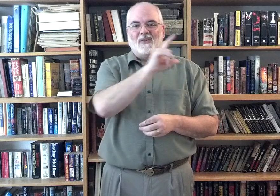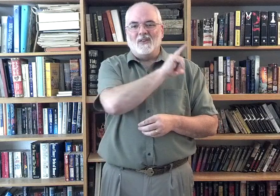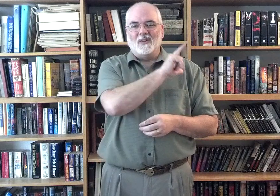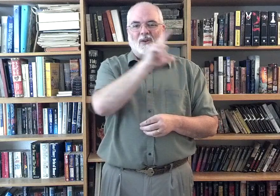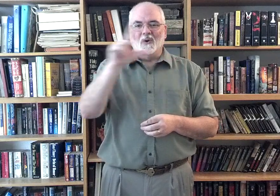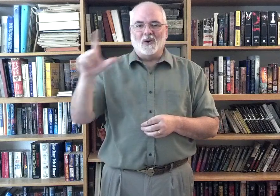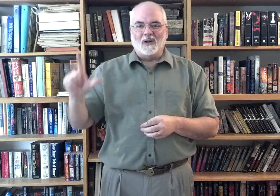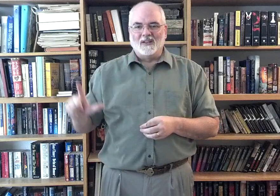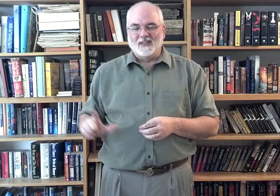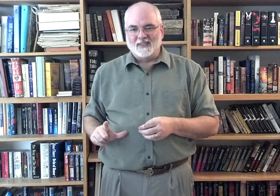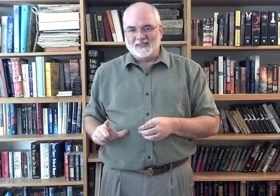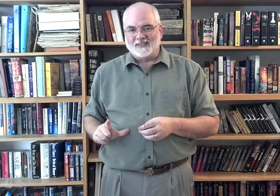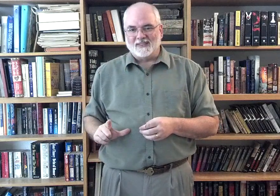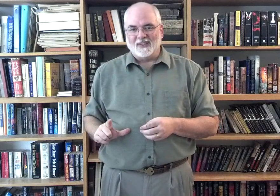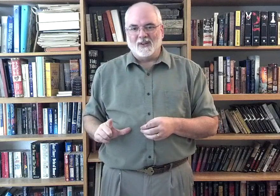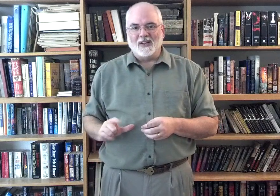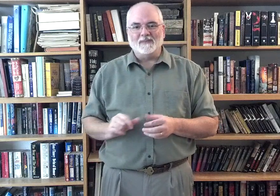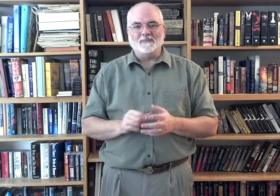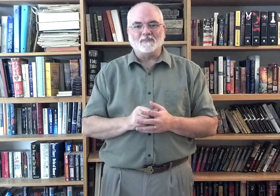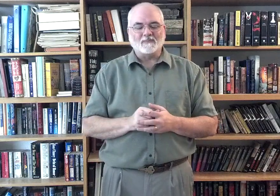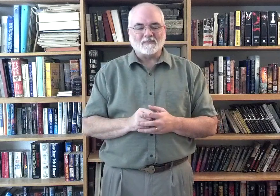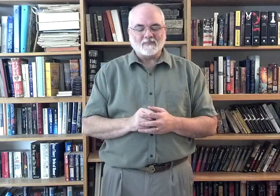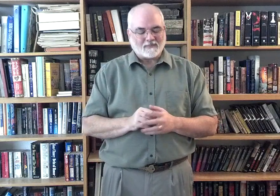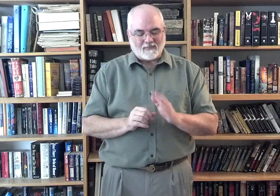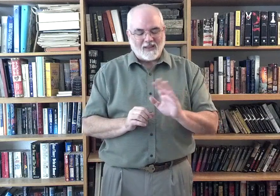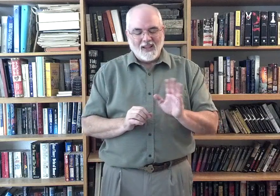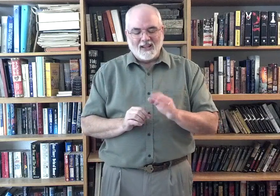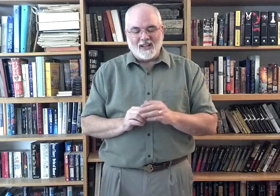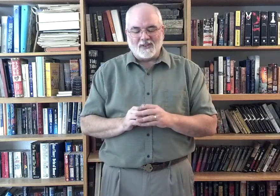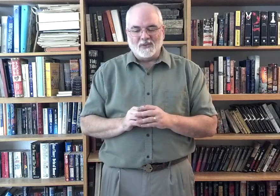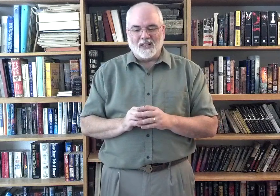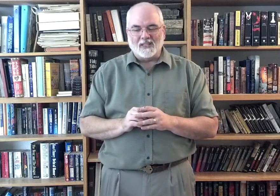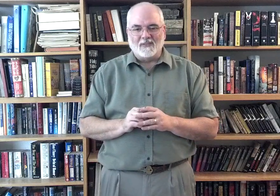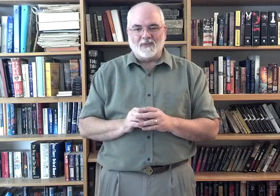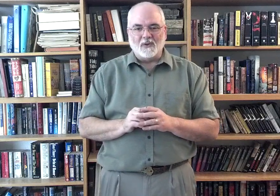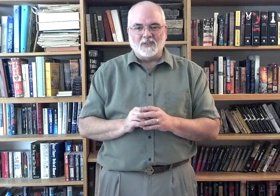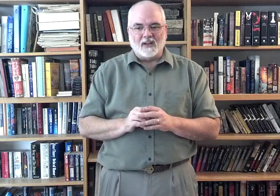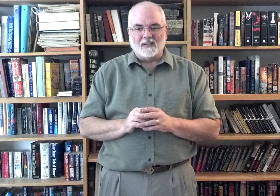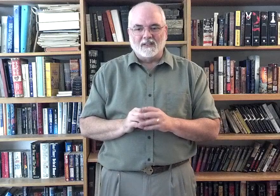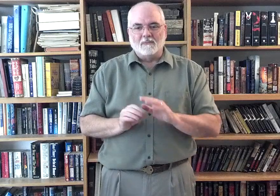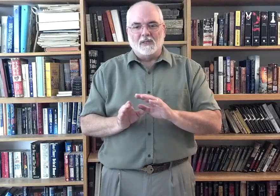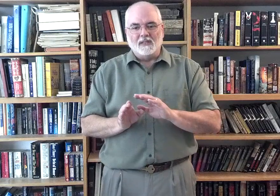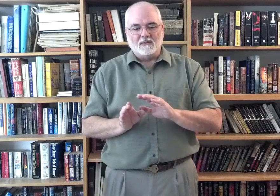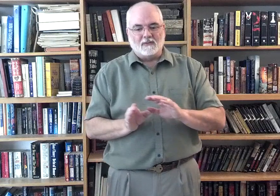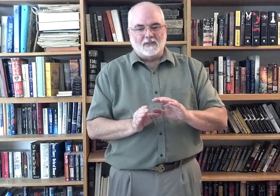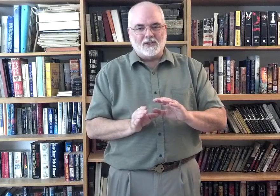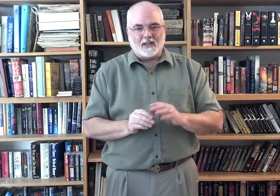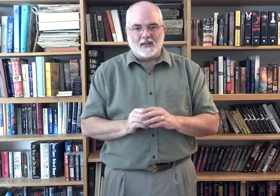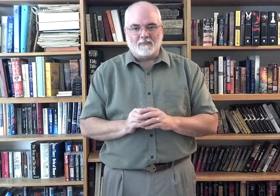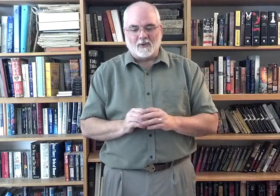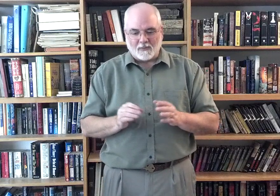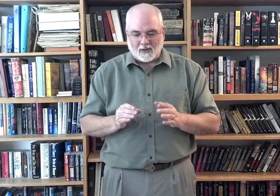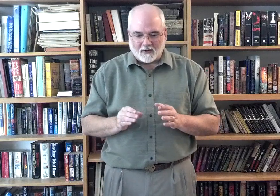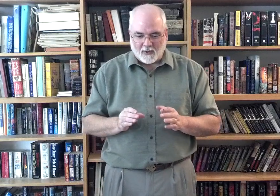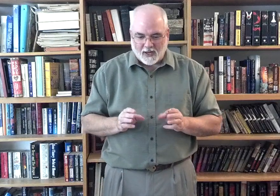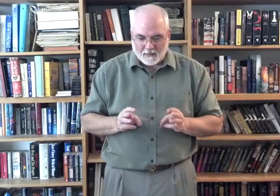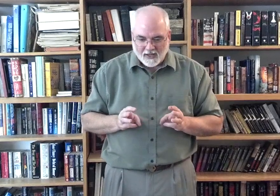the Lord. All right? Got two signs confused there. Please reject that first part of going up.